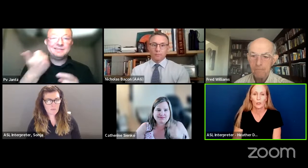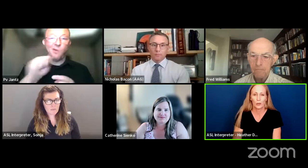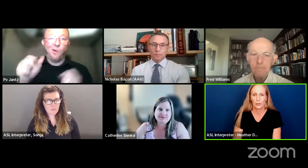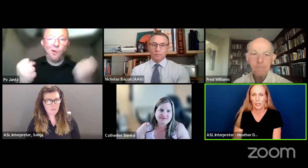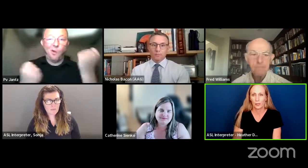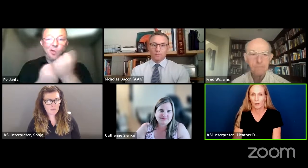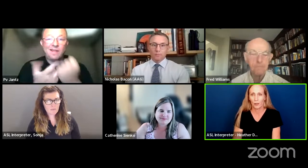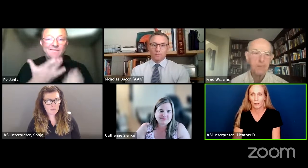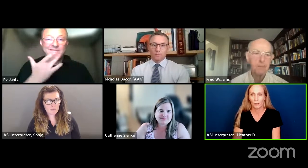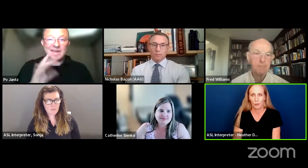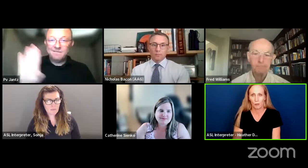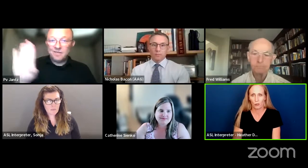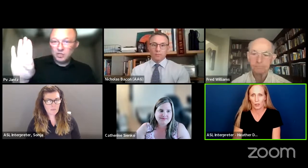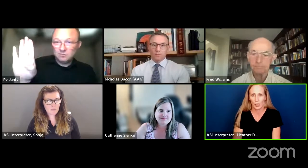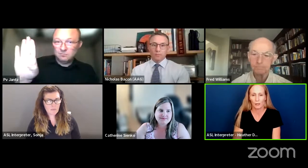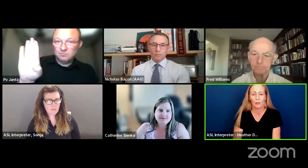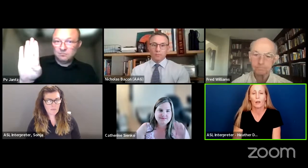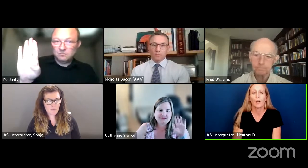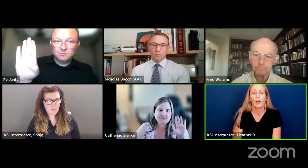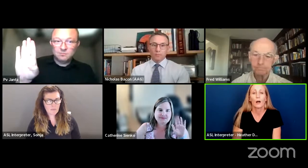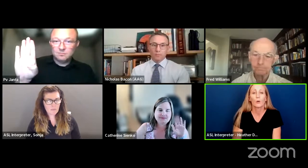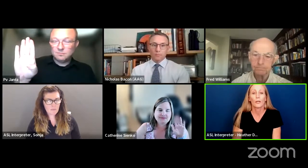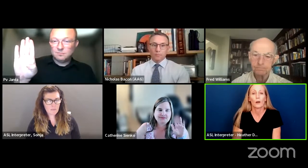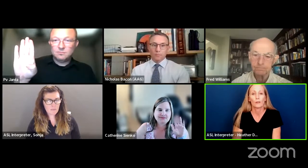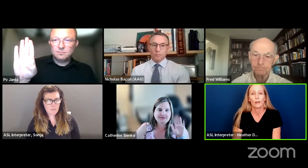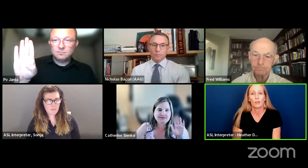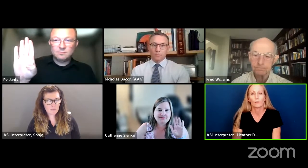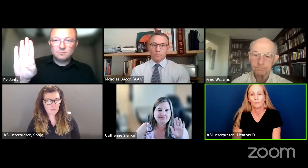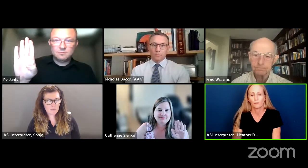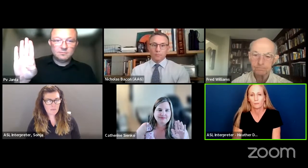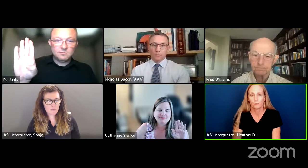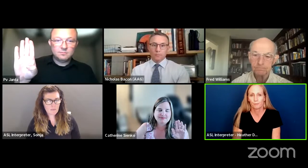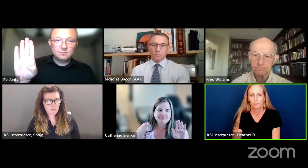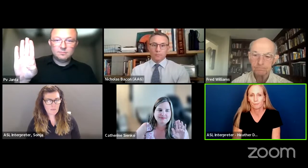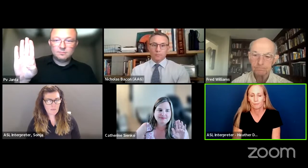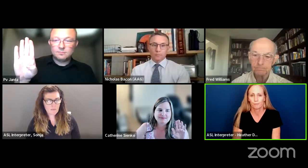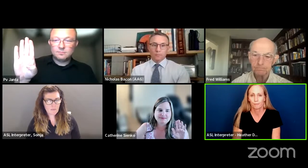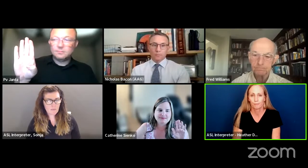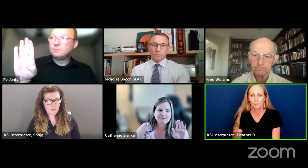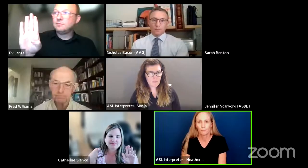And we do have a second from Commissioner Sanko. All in favor?